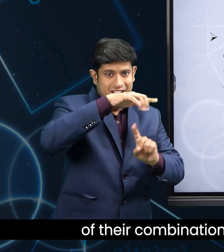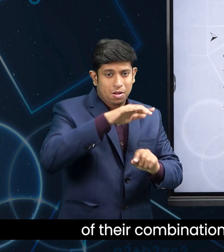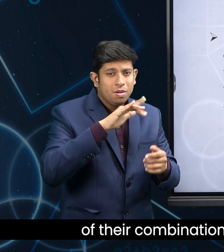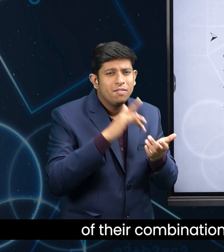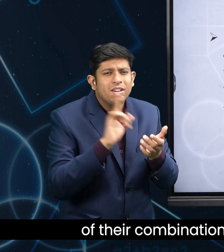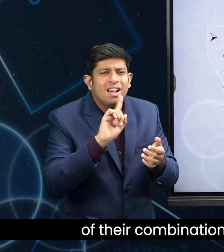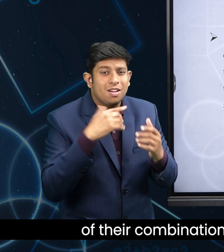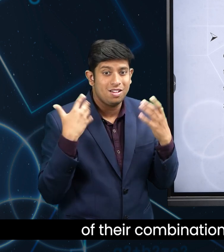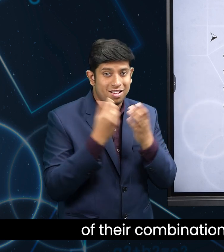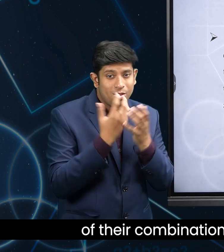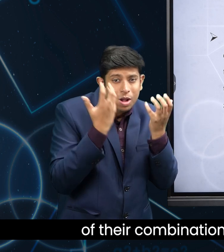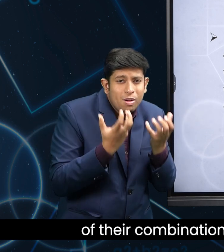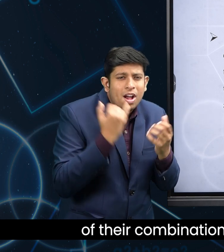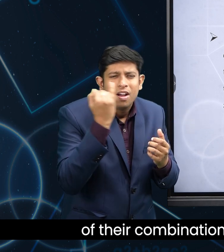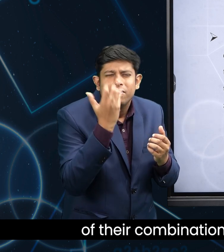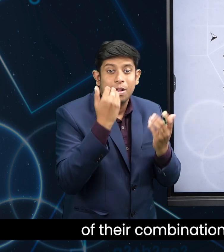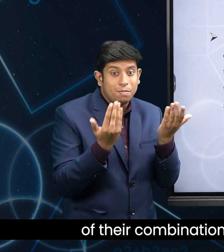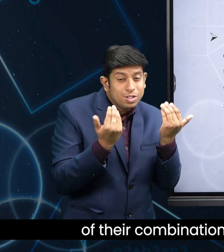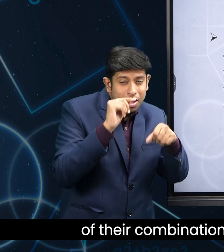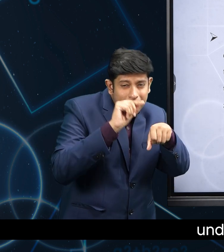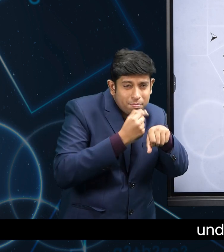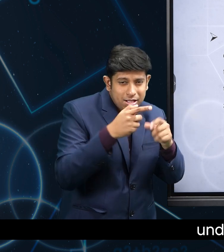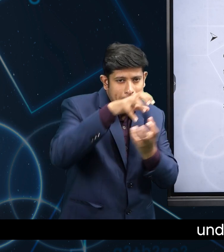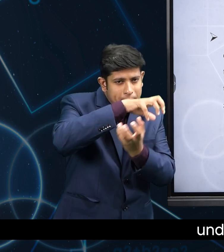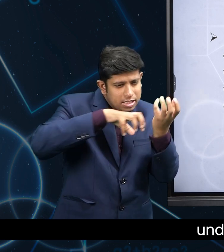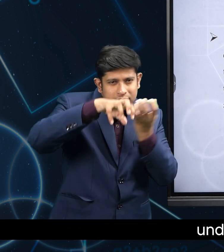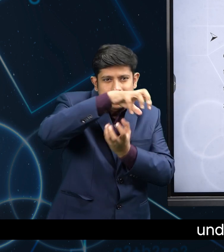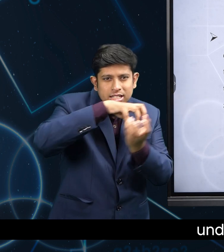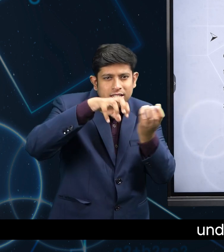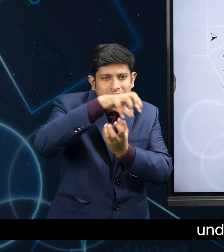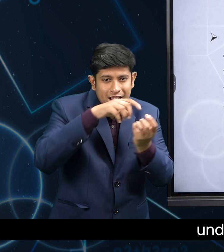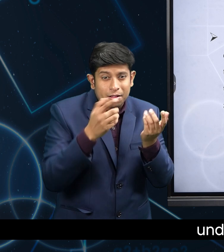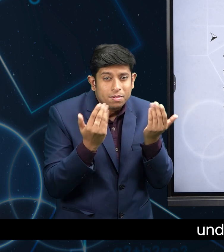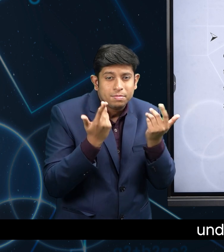combinations or the probability of their occurrence under certain conditions.